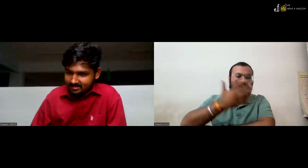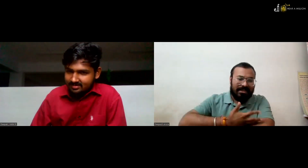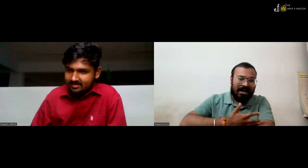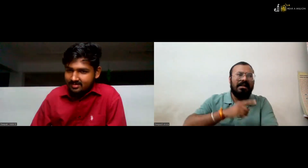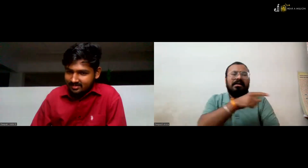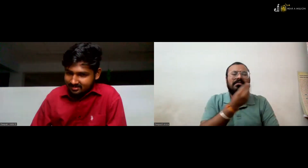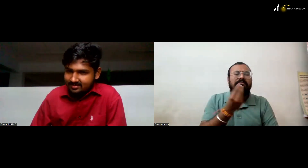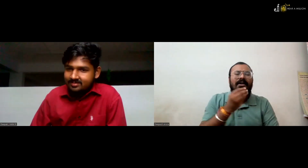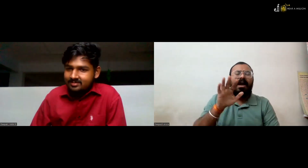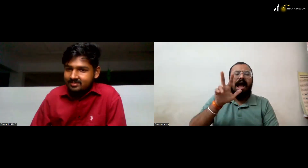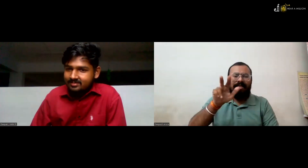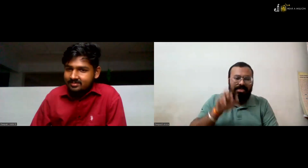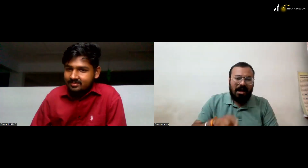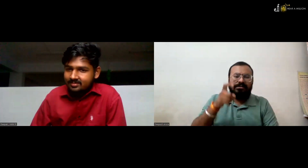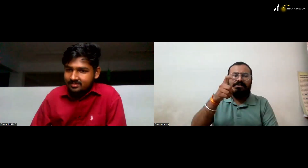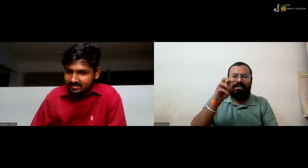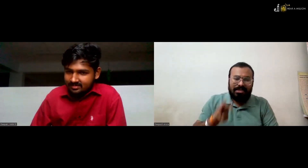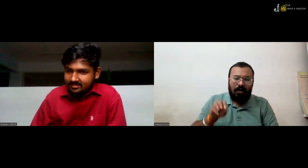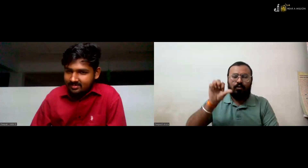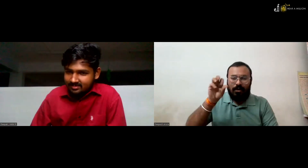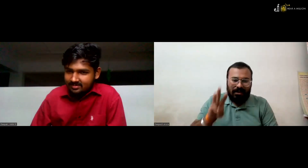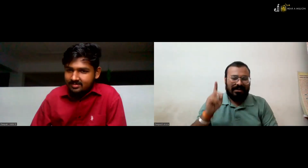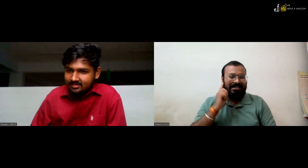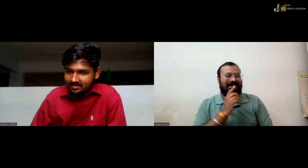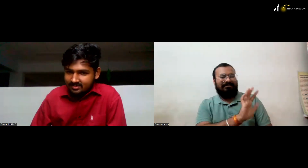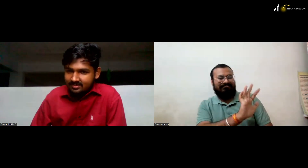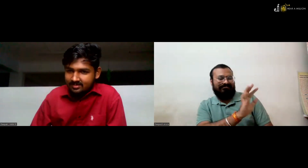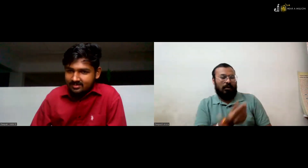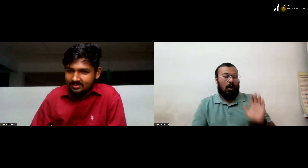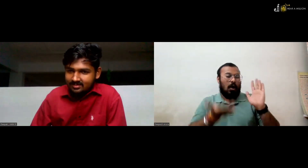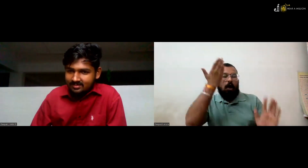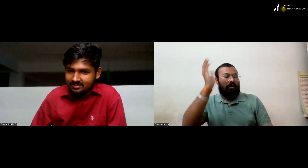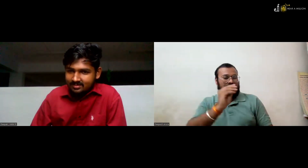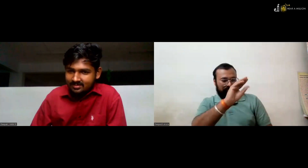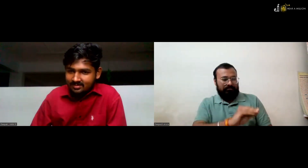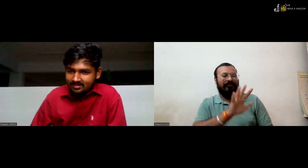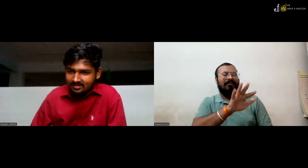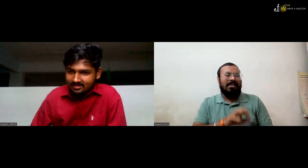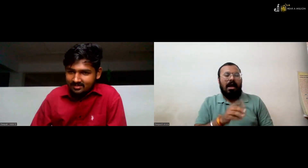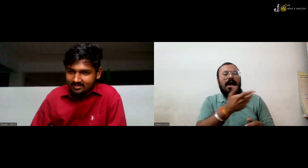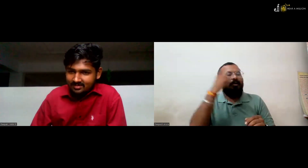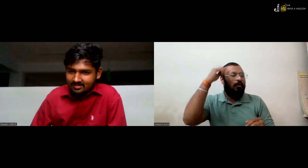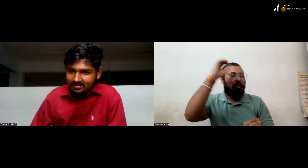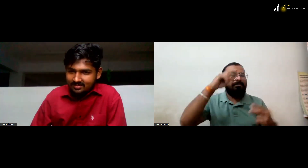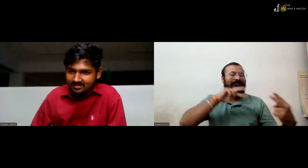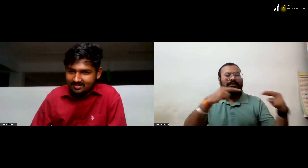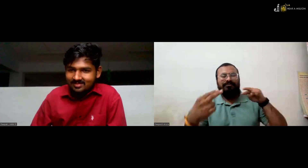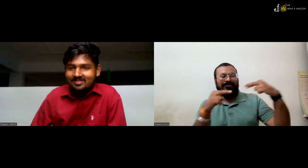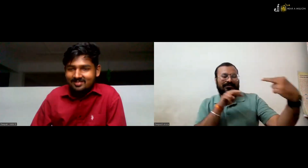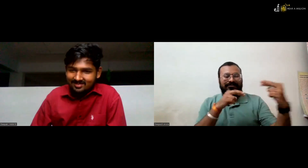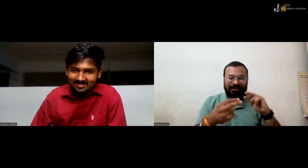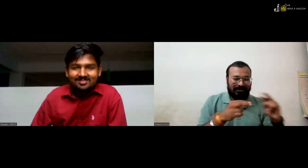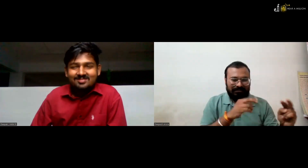that for the 5 days or 10 days, we can make an expense of 7 to 8 days. So people were saying